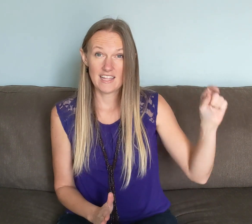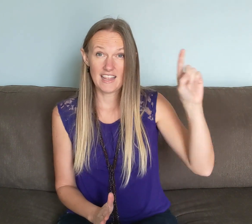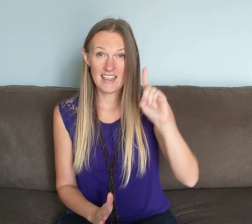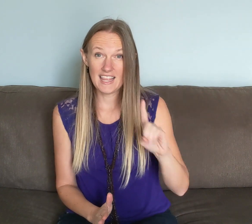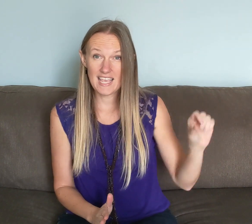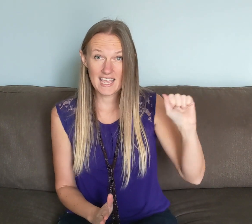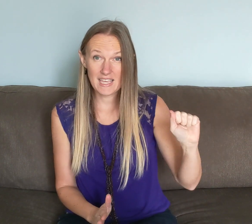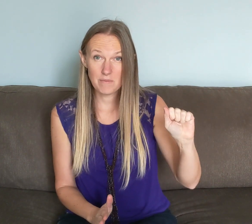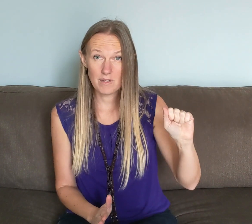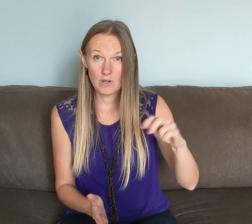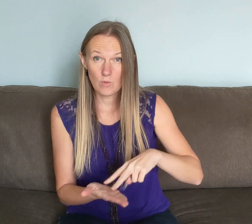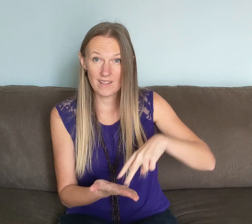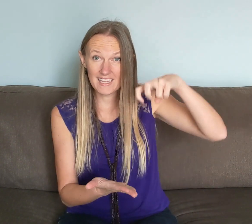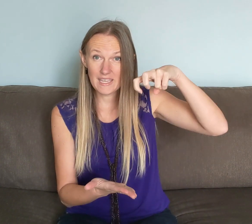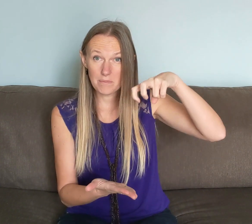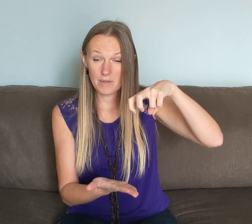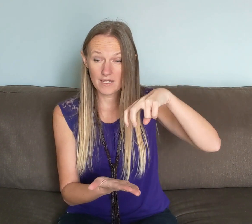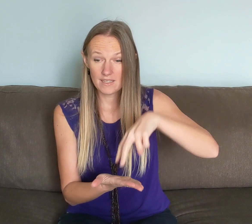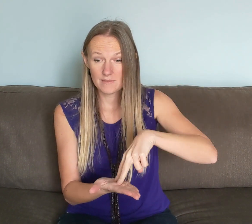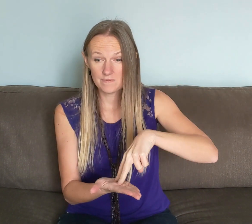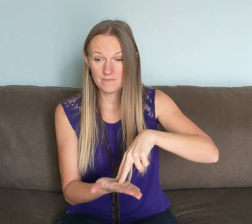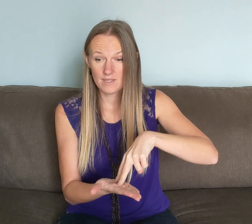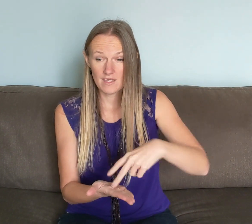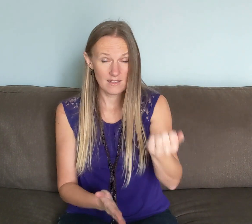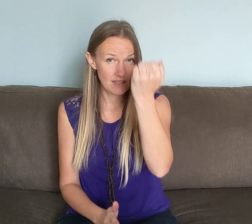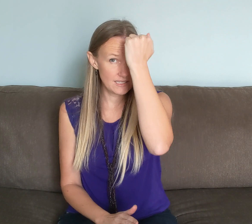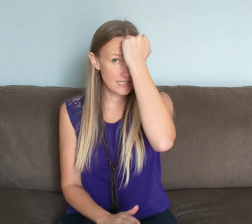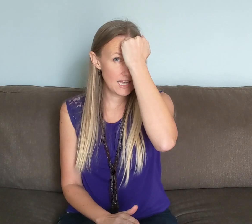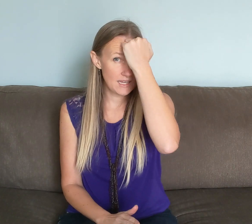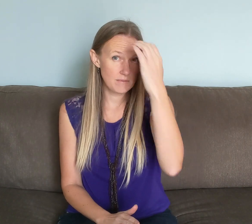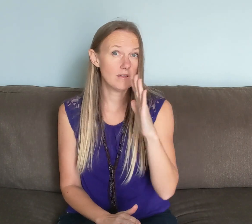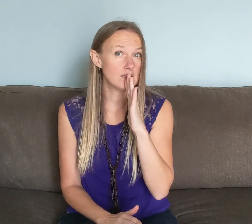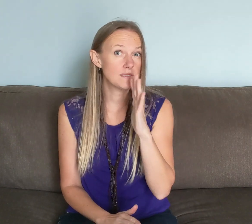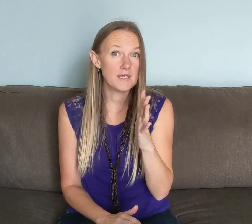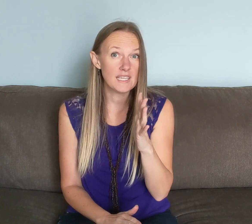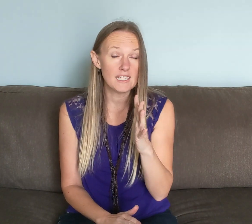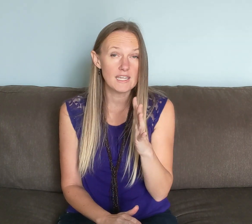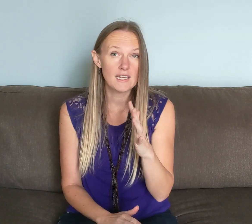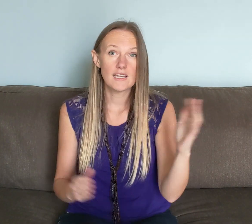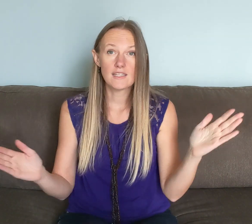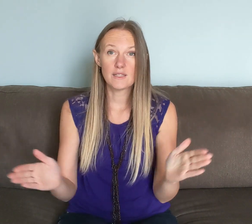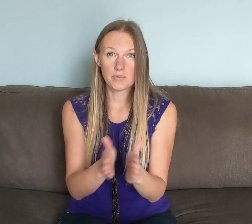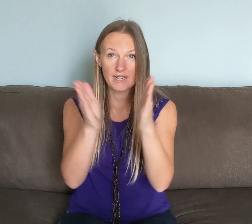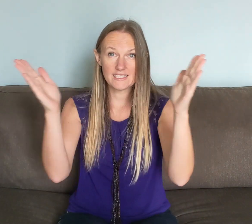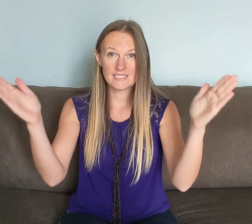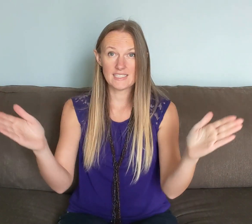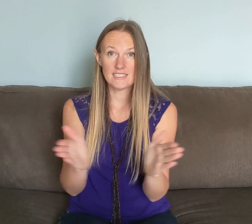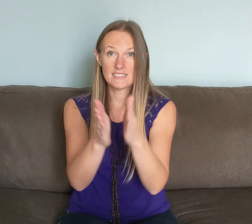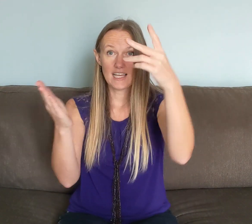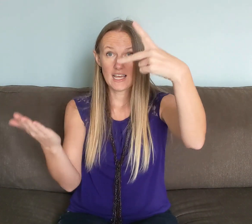The lame will leap, the dumb will speak the praises